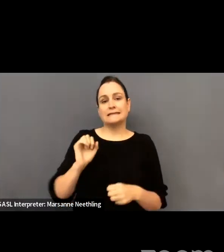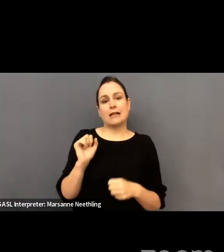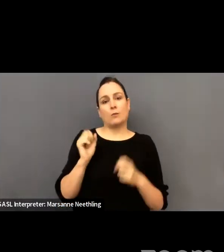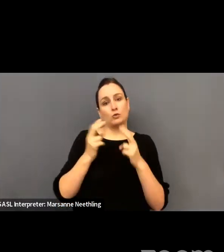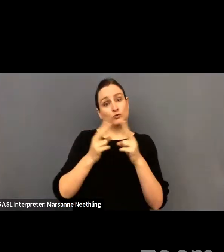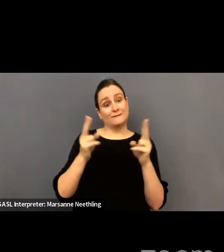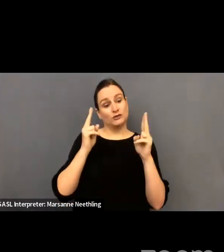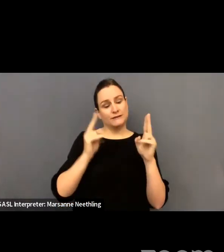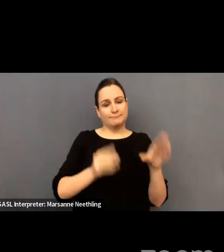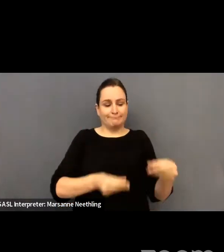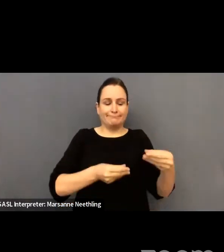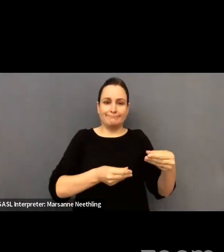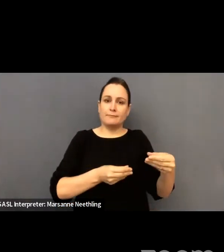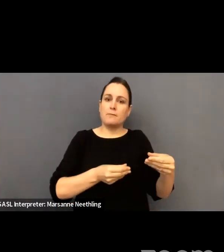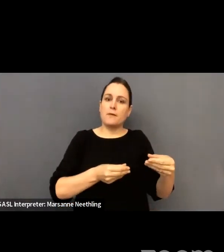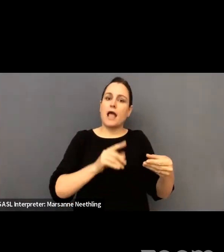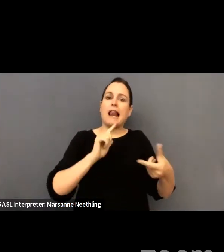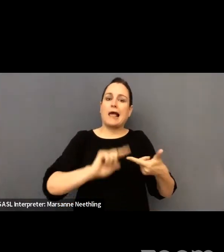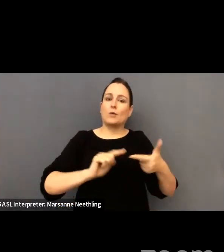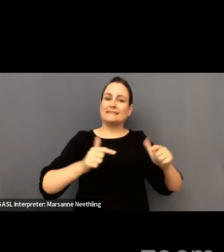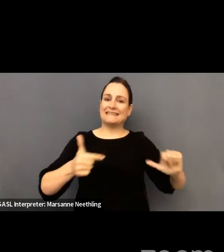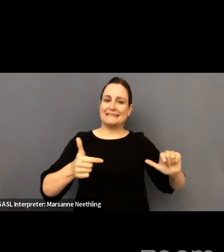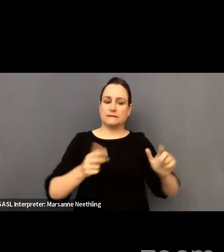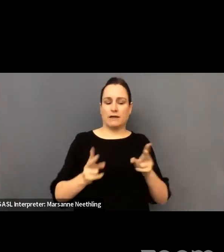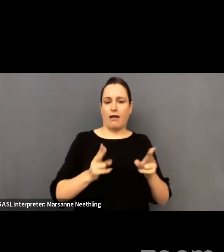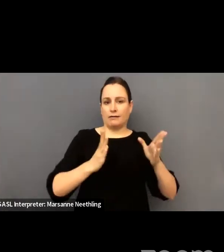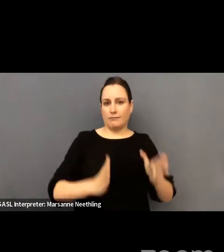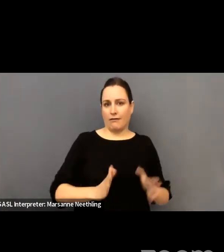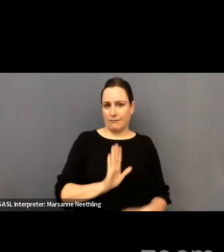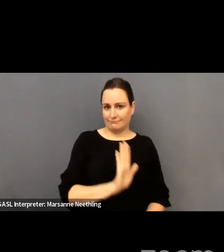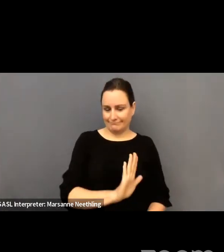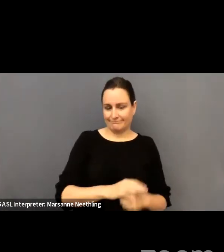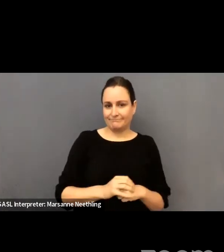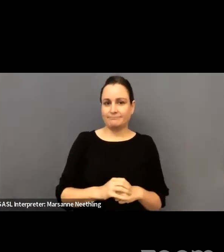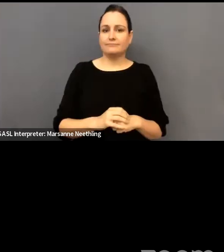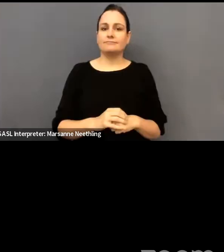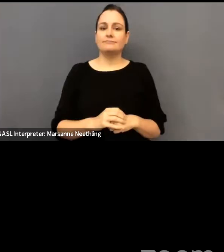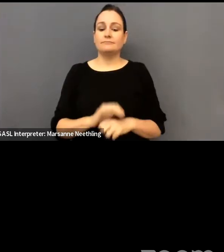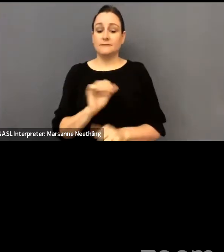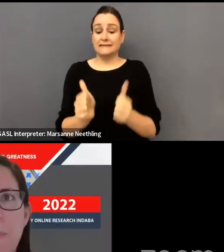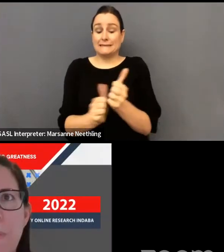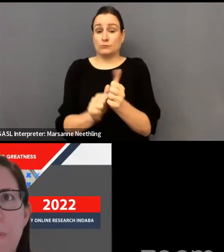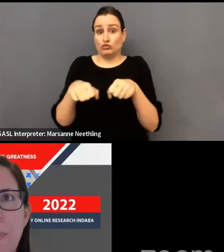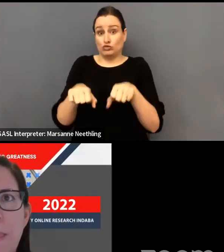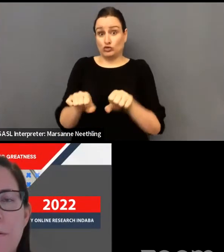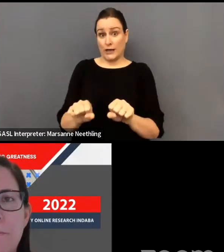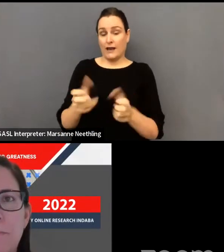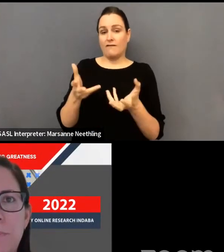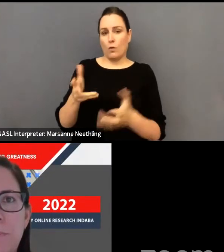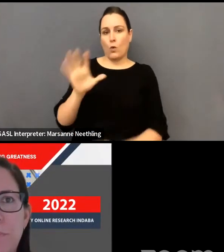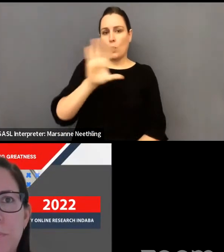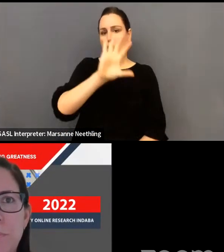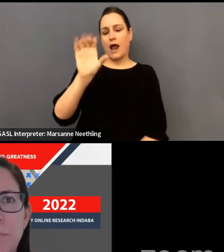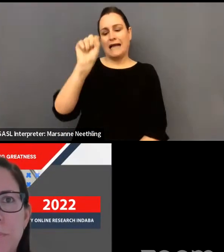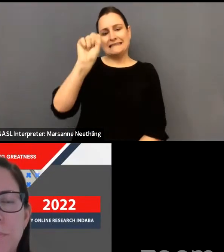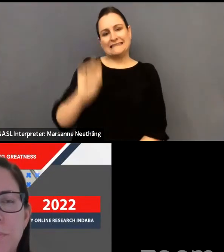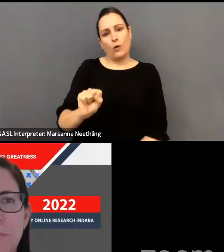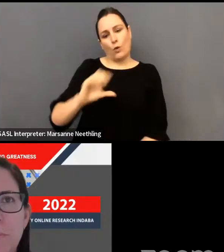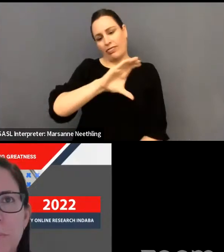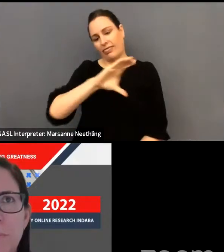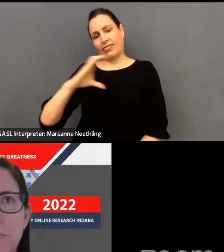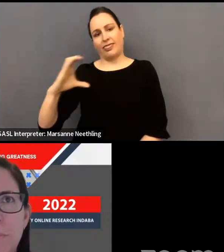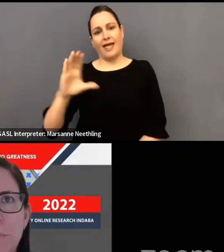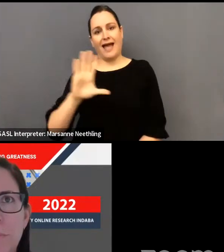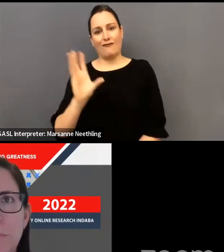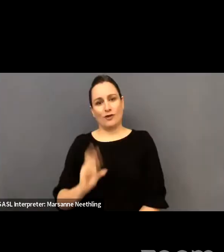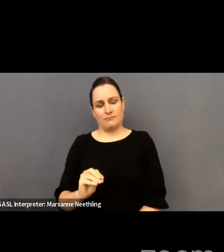Linguistics and the deputy chairperson for the Southern African Linguistics and Applied Linguistics